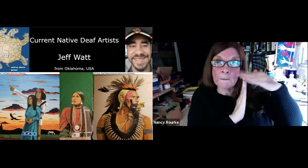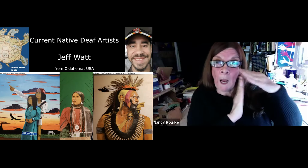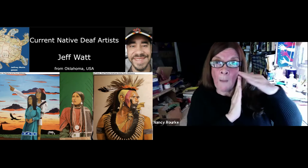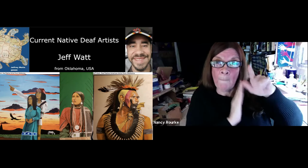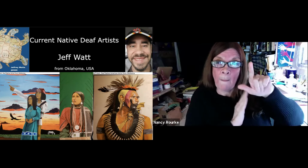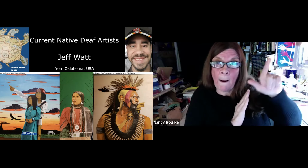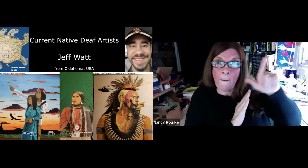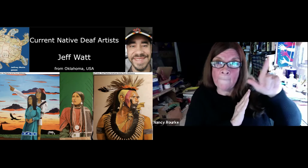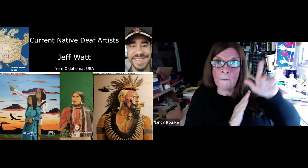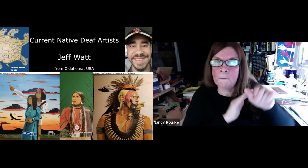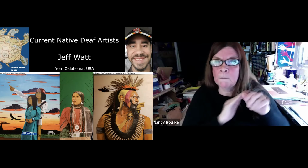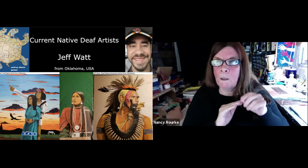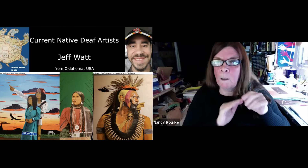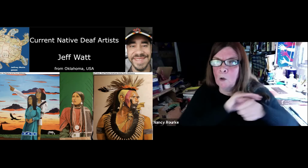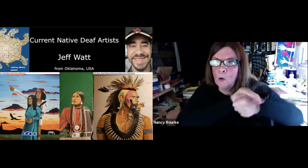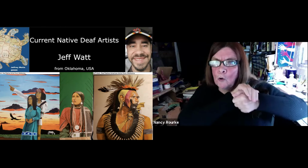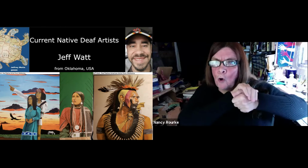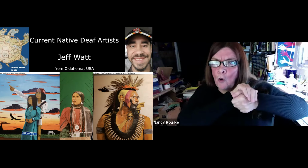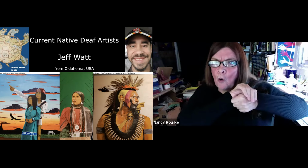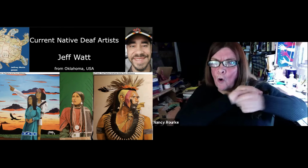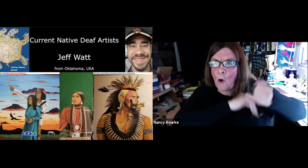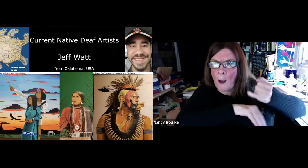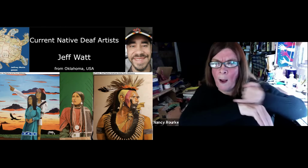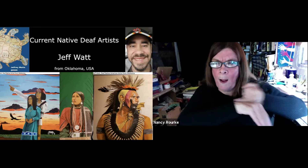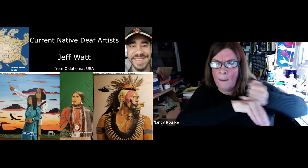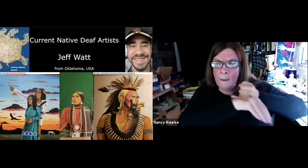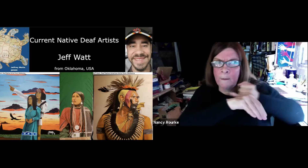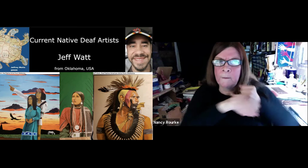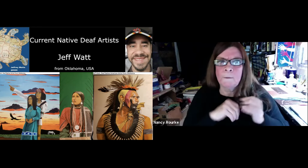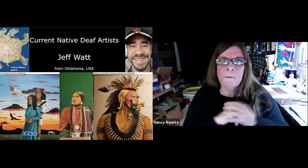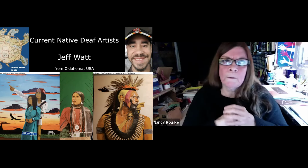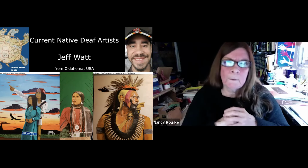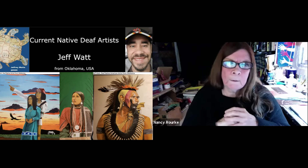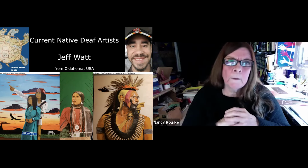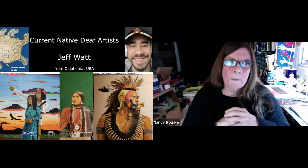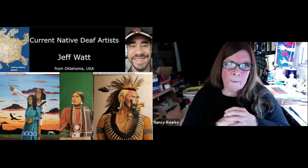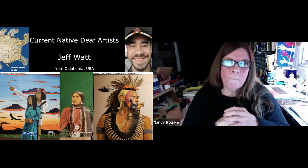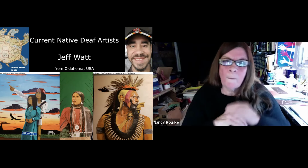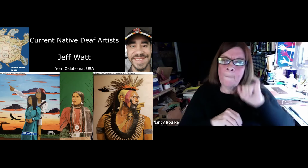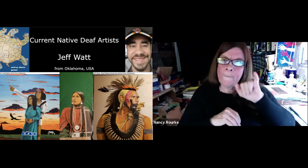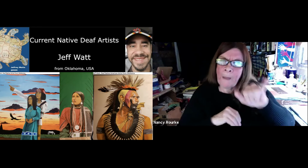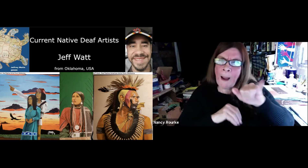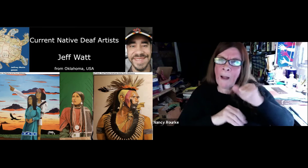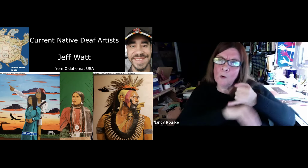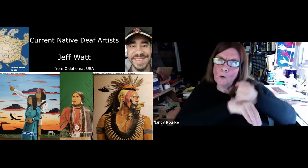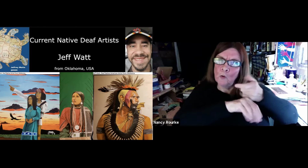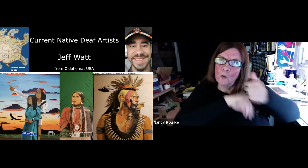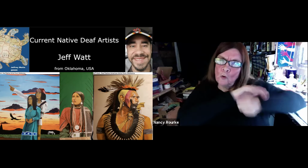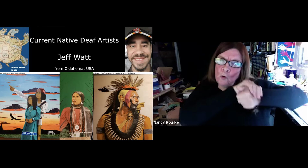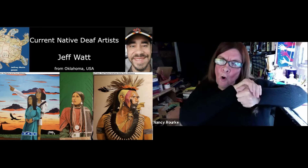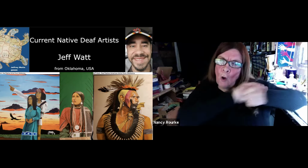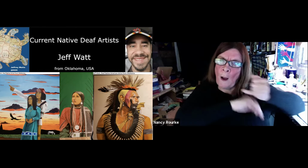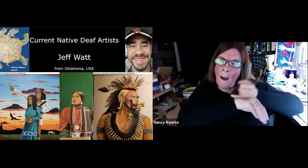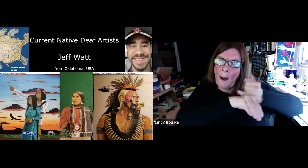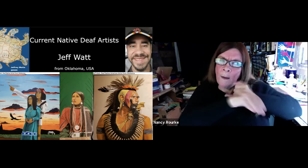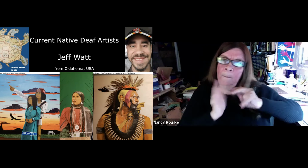beautiful portrait paintings. You can see at the top left. Is a piece of art. Highlighting.